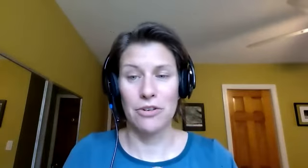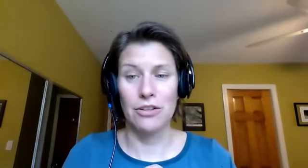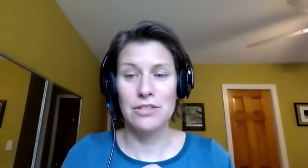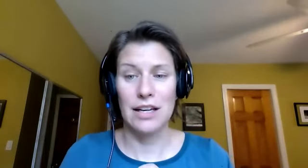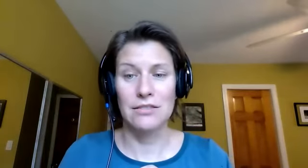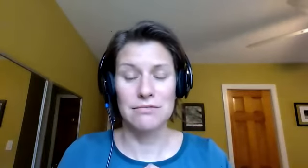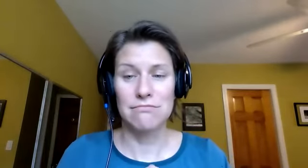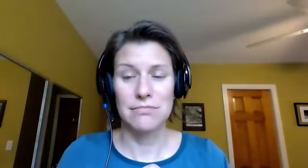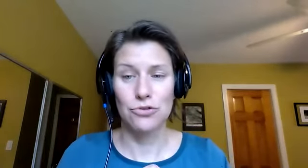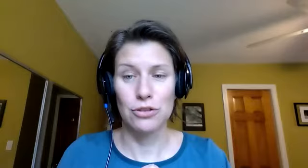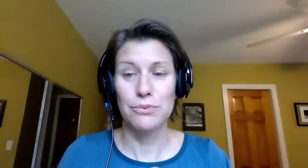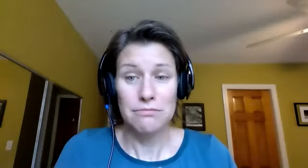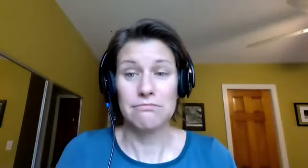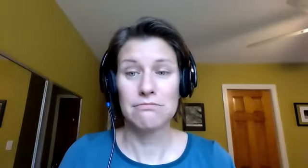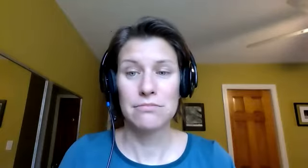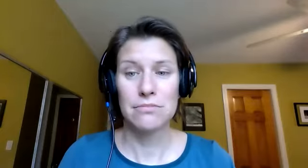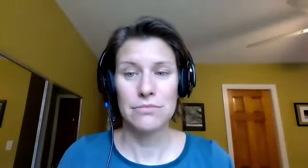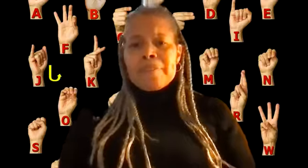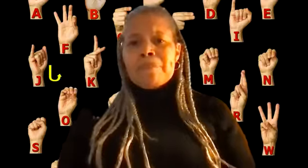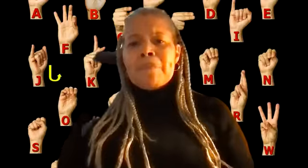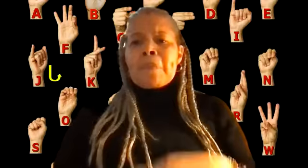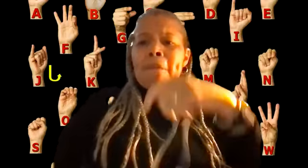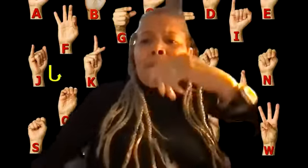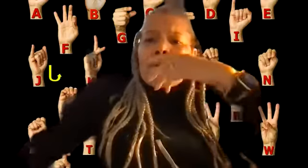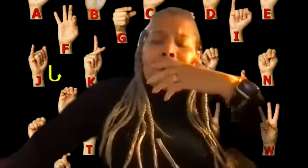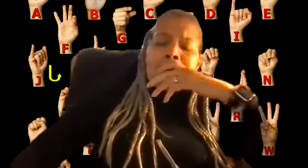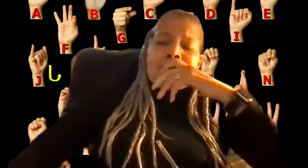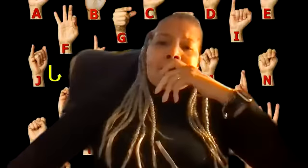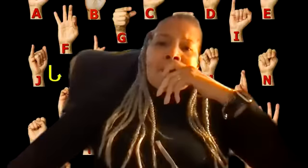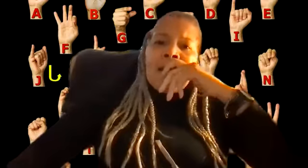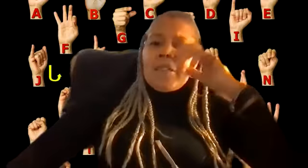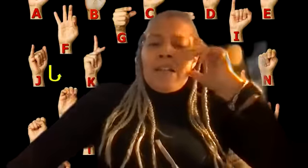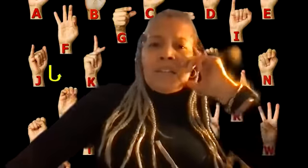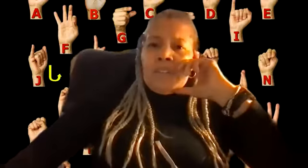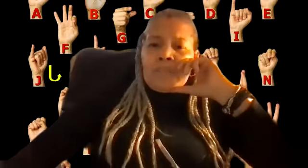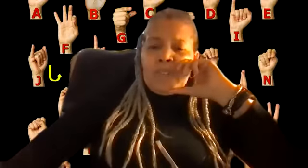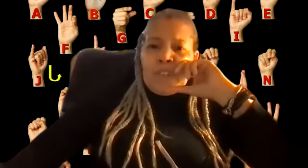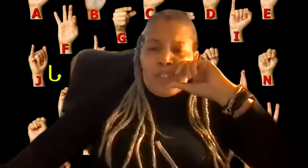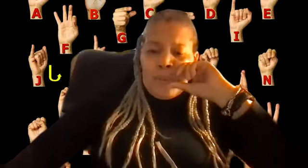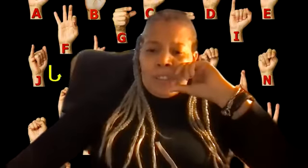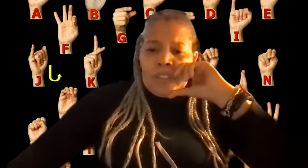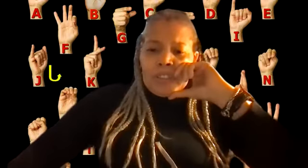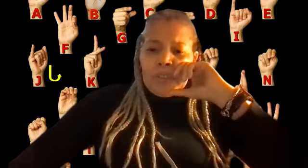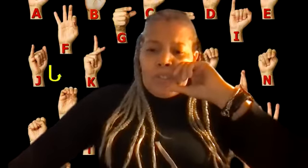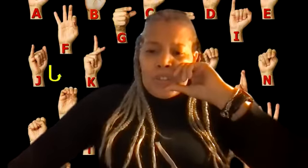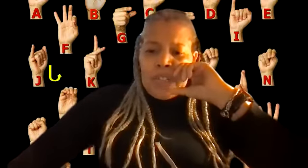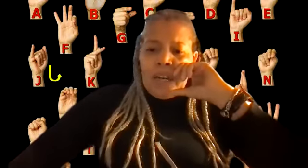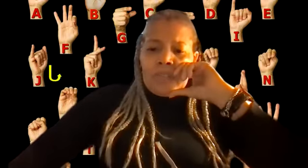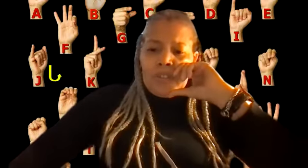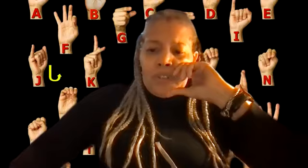our Girl Scout troop. That's straight up. Yeah. I mean, I, you know, from the first time I talked to you, even to now, you know,